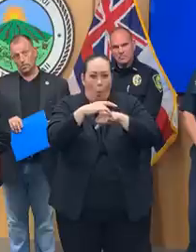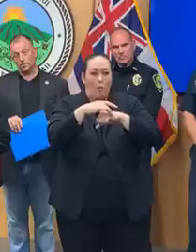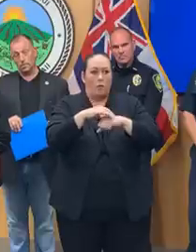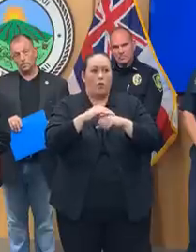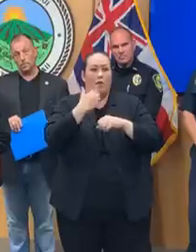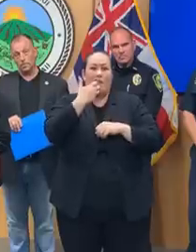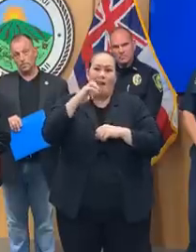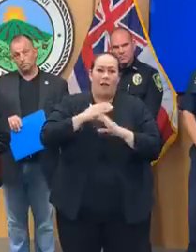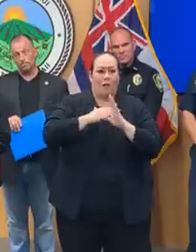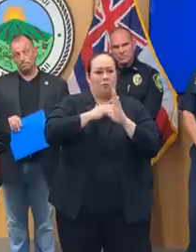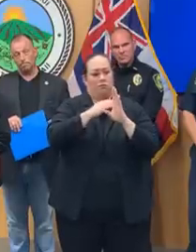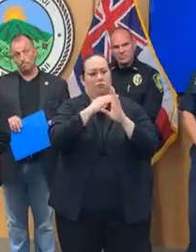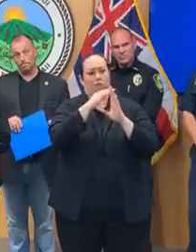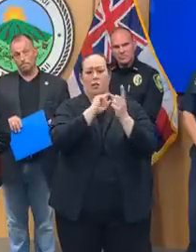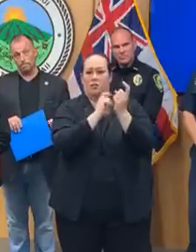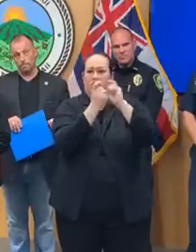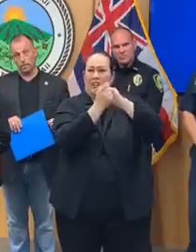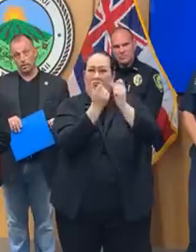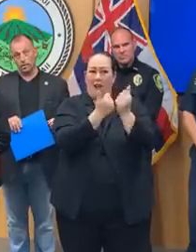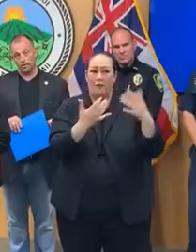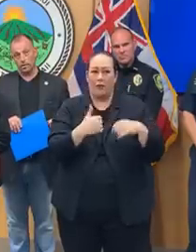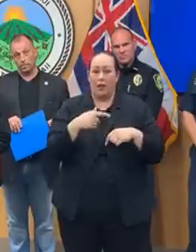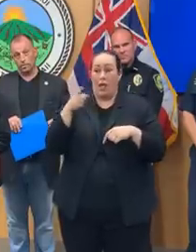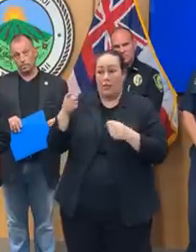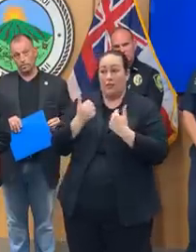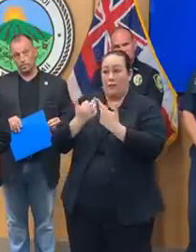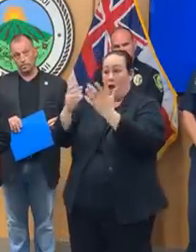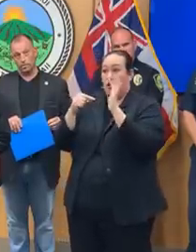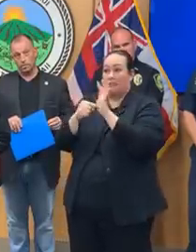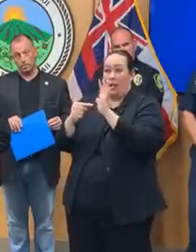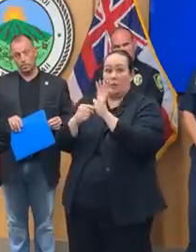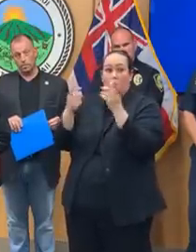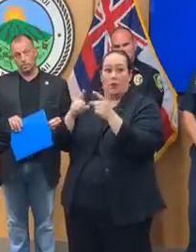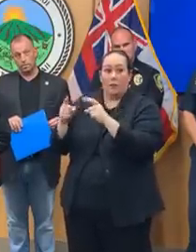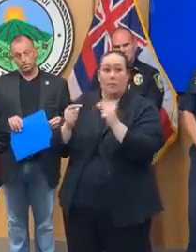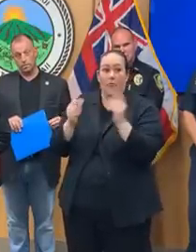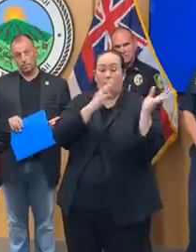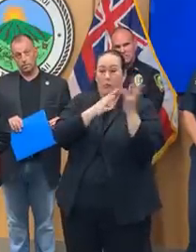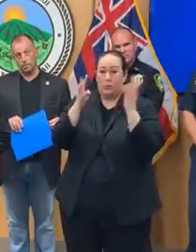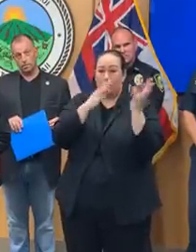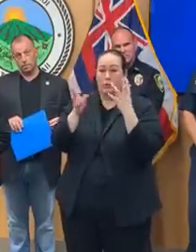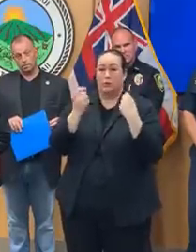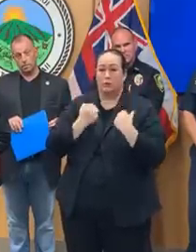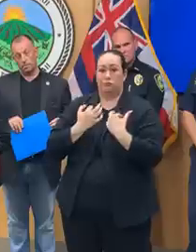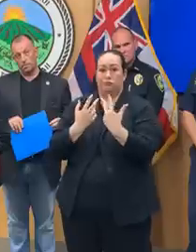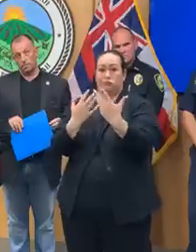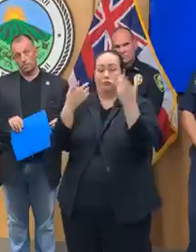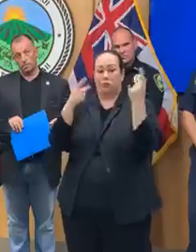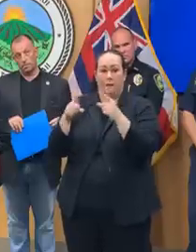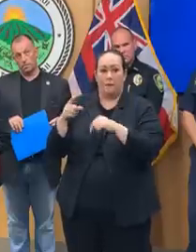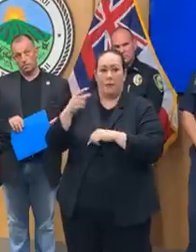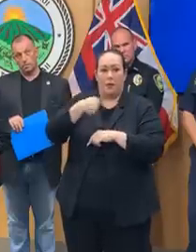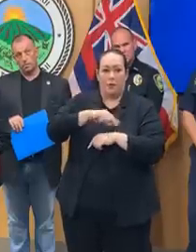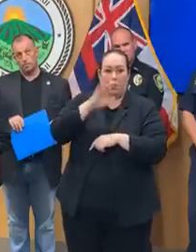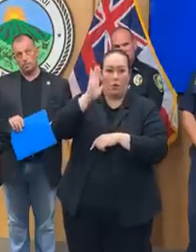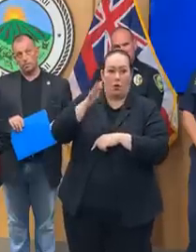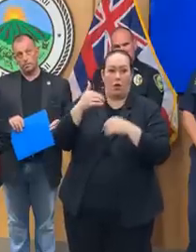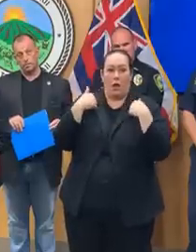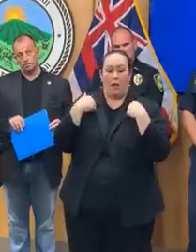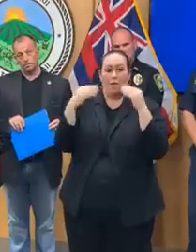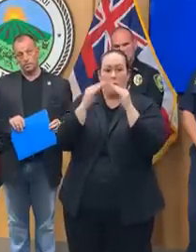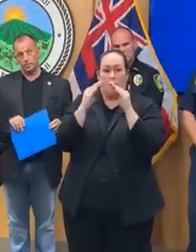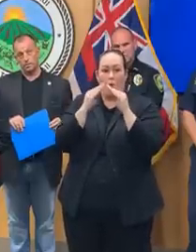everything. And this fire is another example of it. The winds, the fire, and we're going to have more of it.